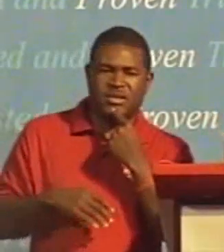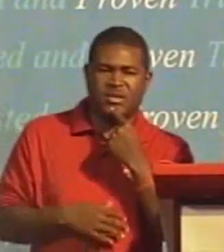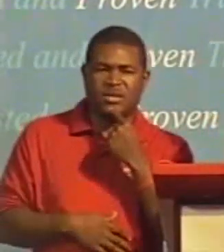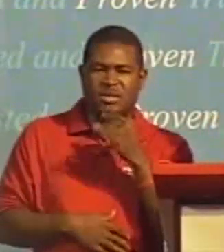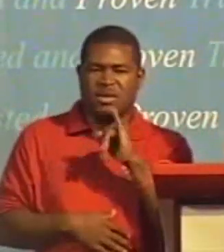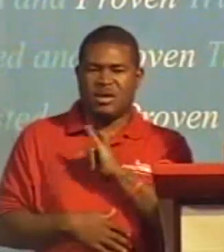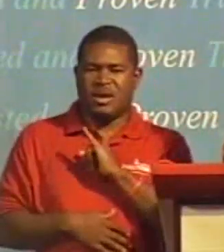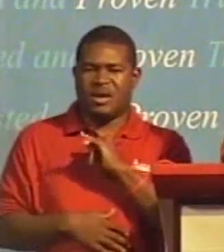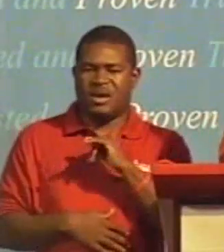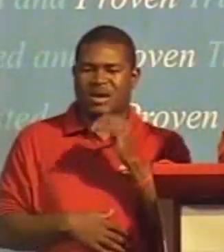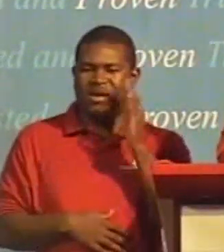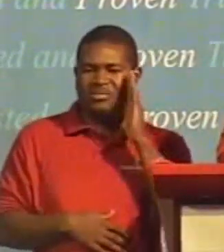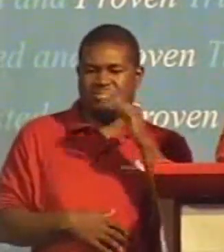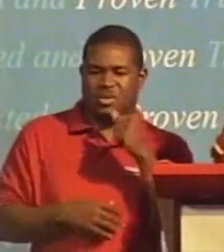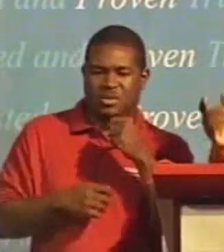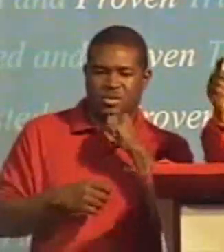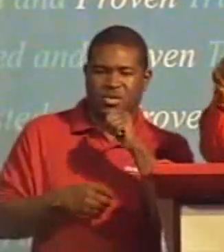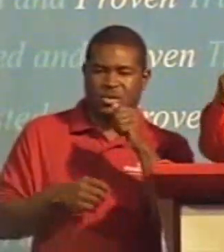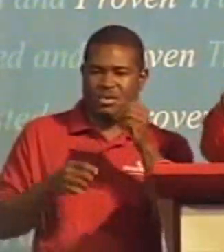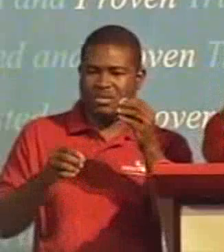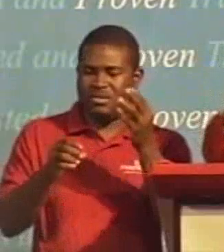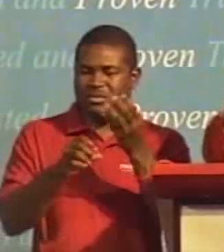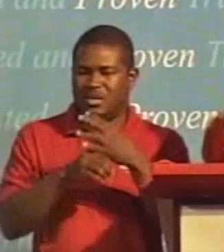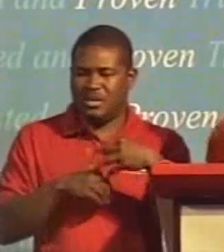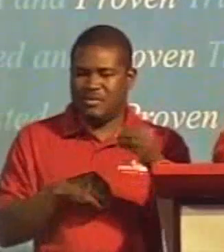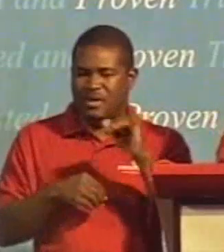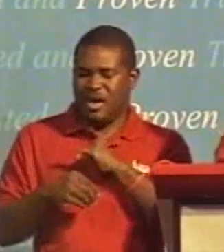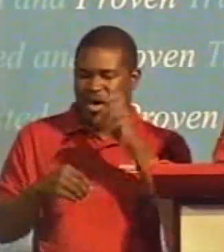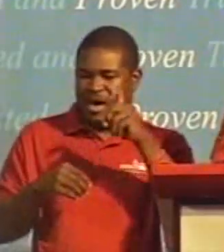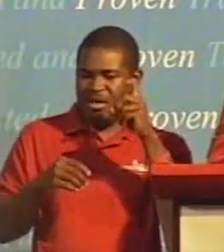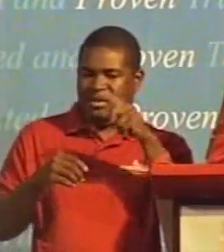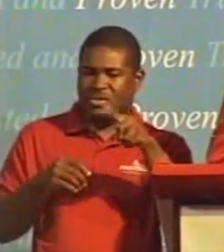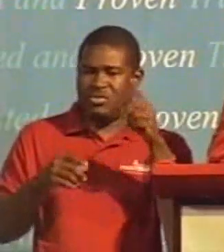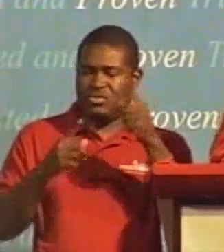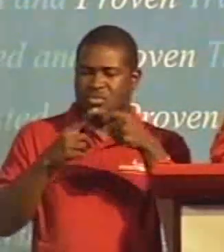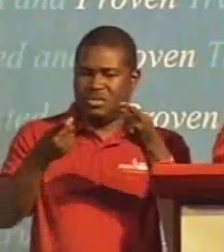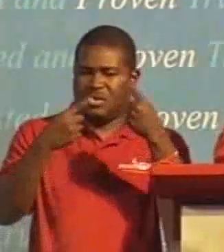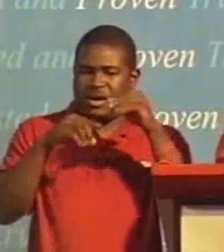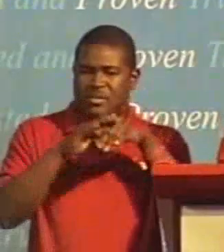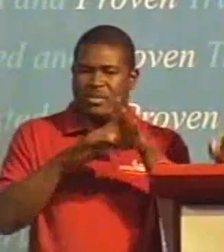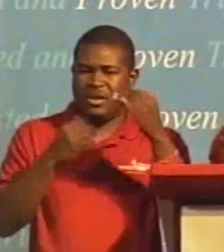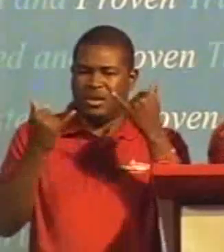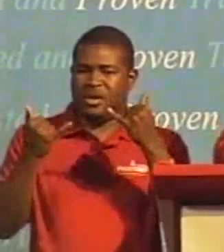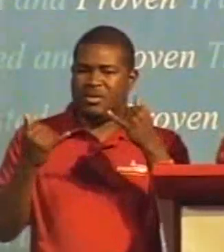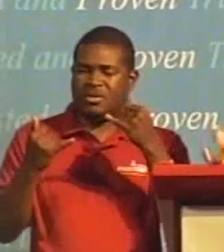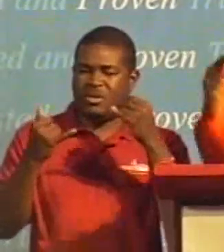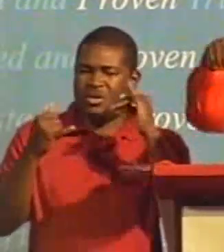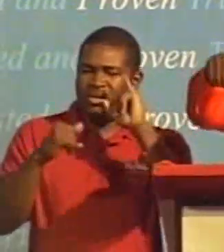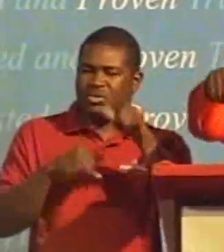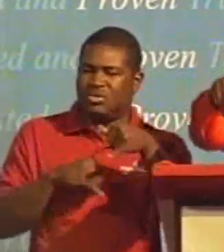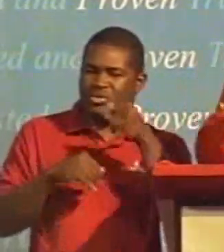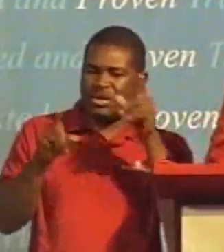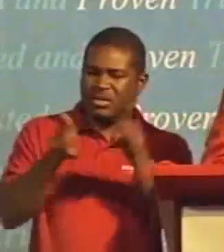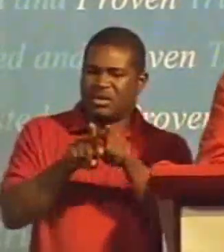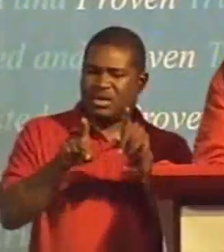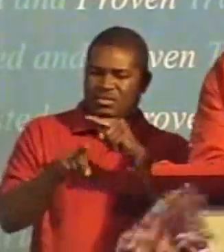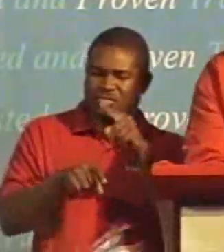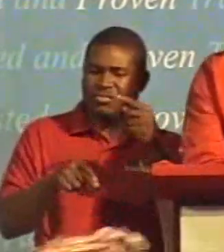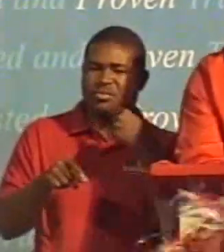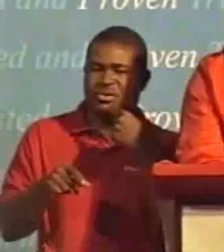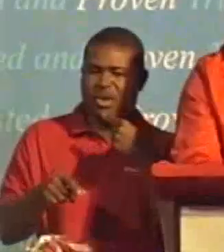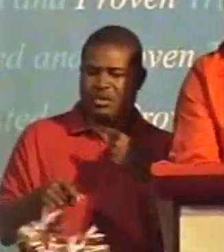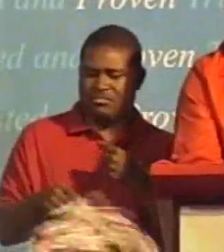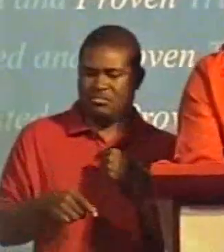plenty of money, but I need you to come in now. Just like you told me I had to come, you come too.